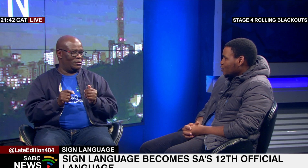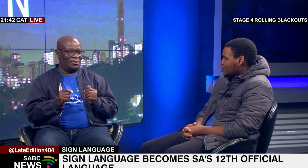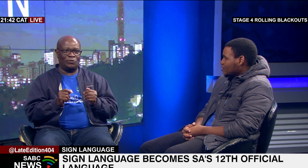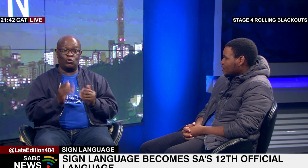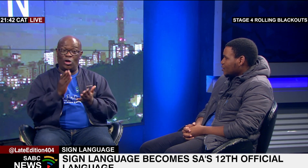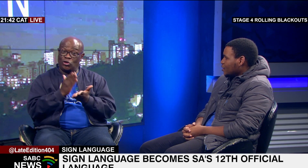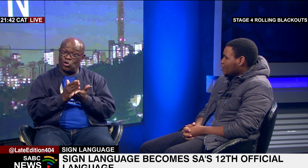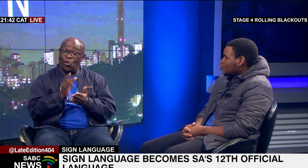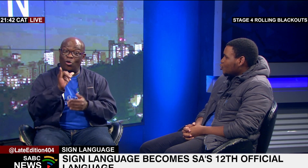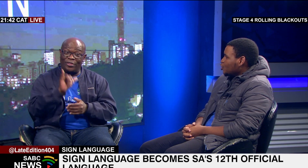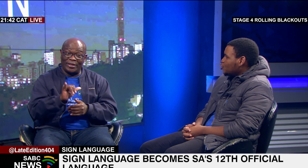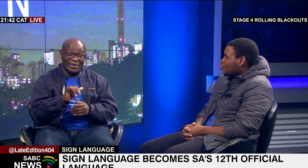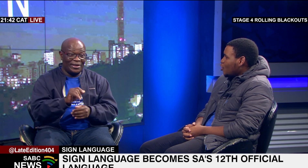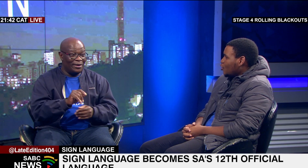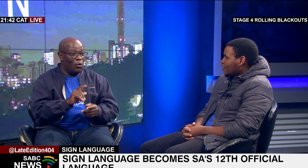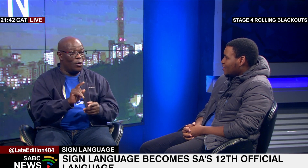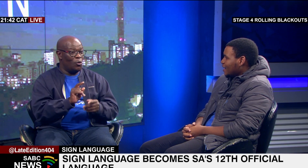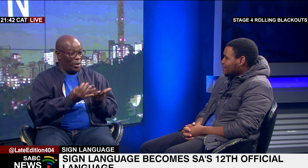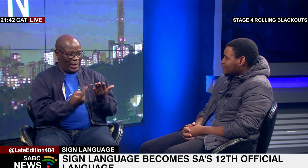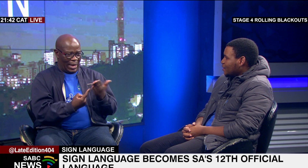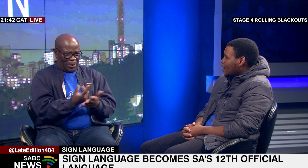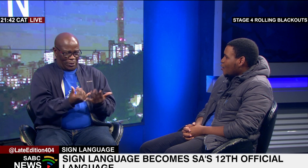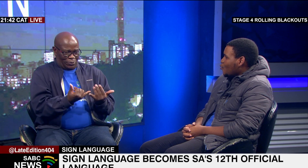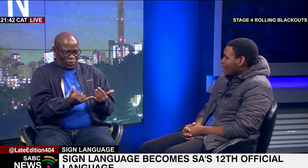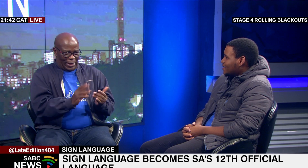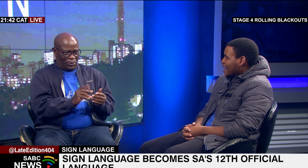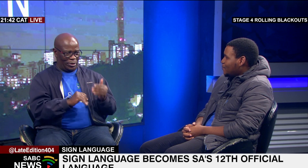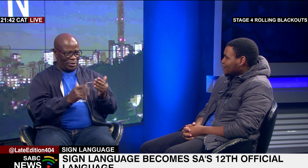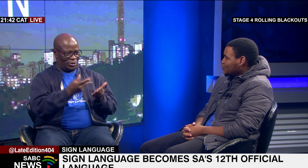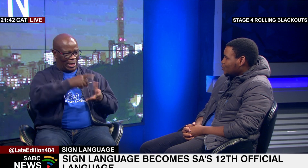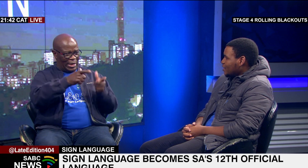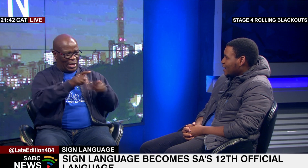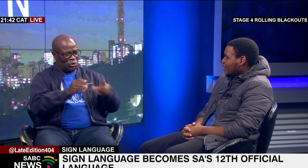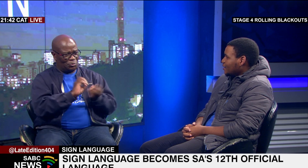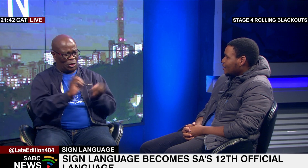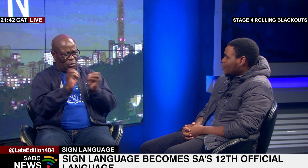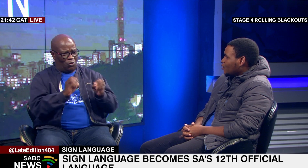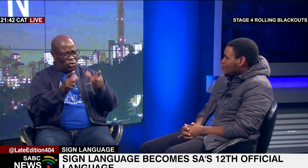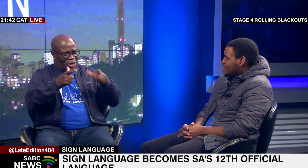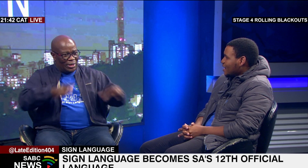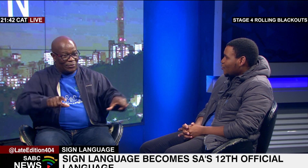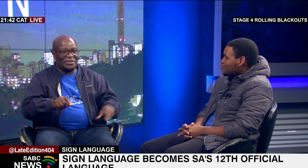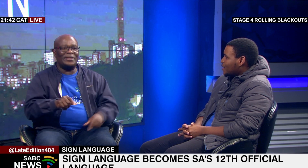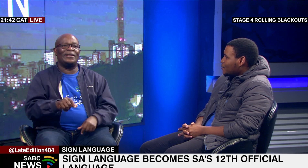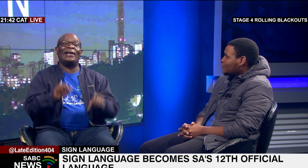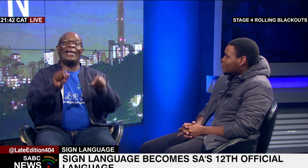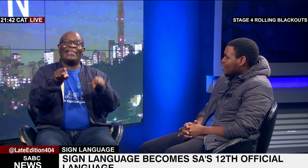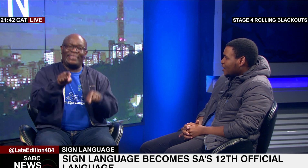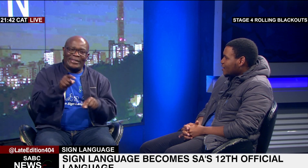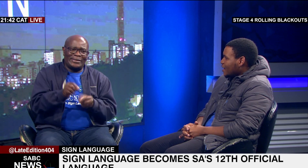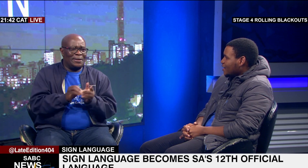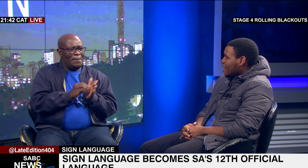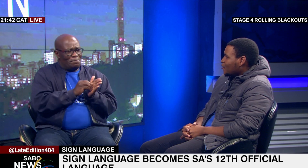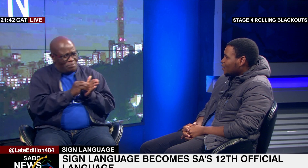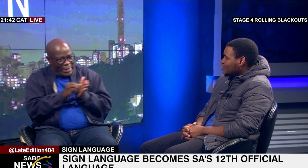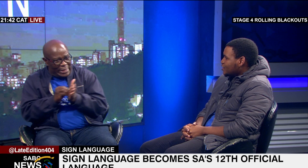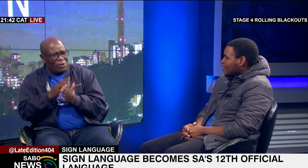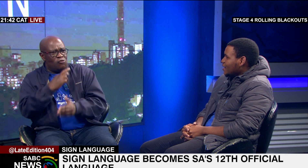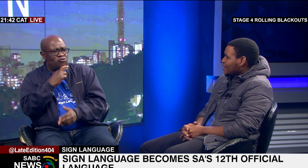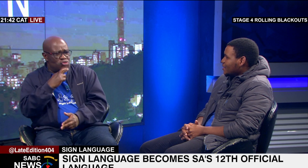technology to ensure that what happened today, with sign language becoming official language,